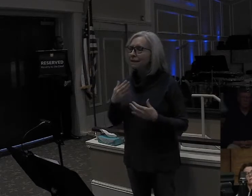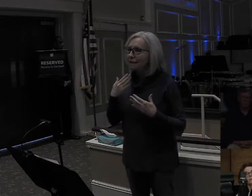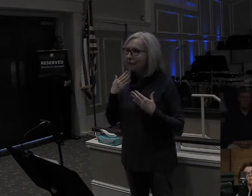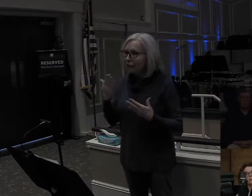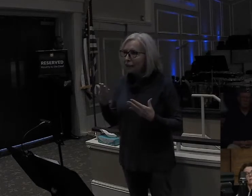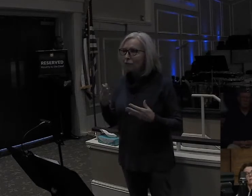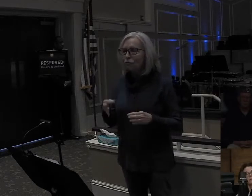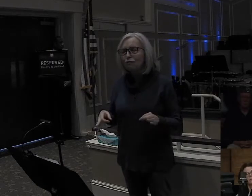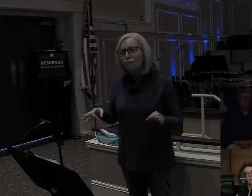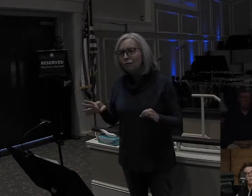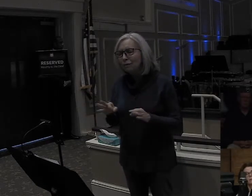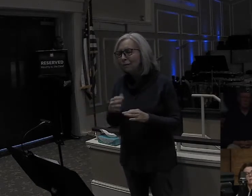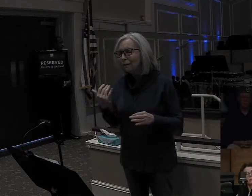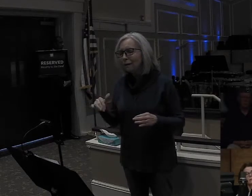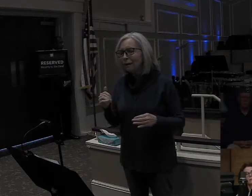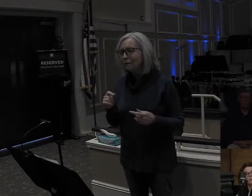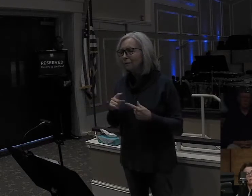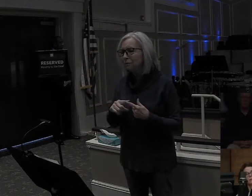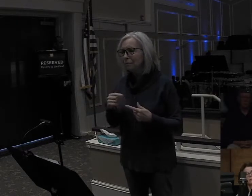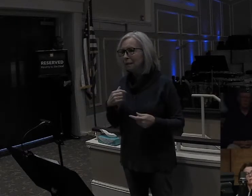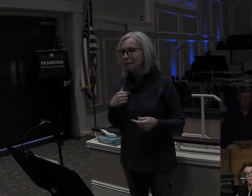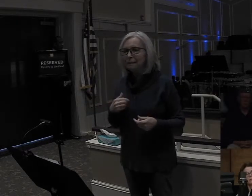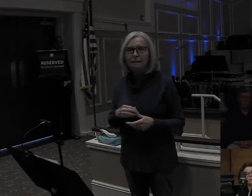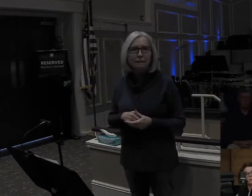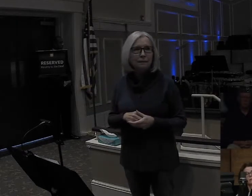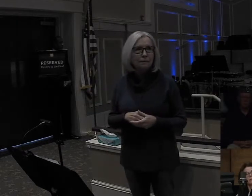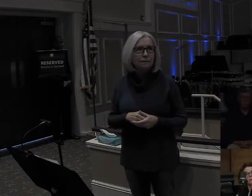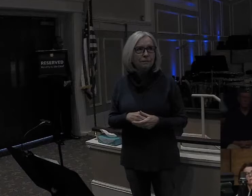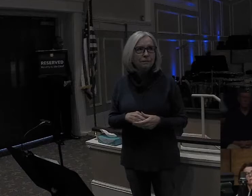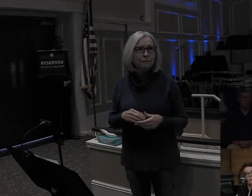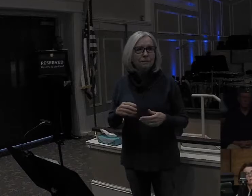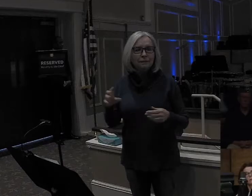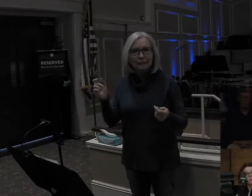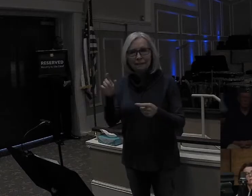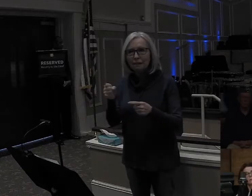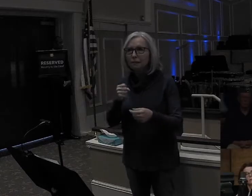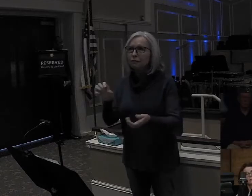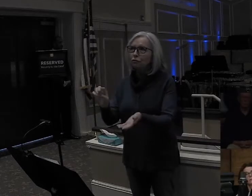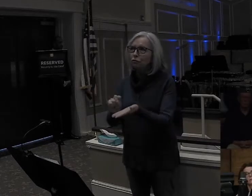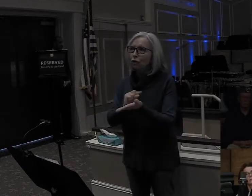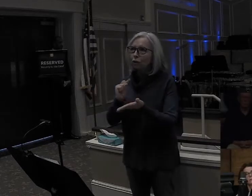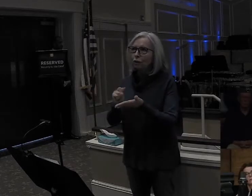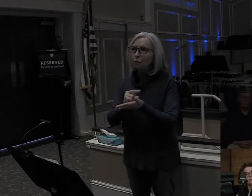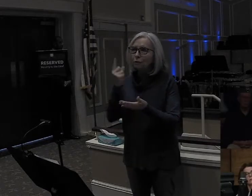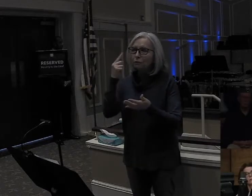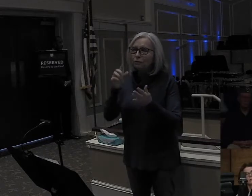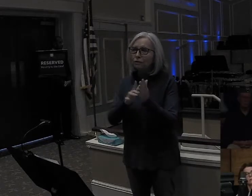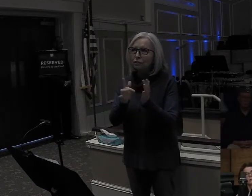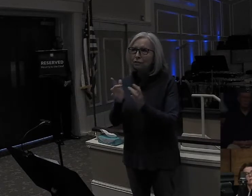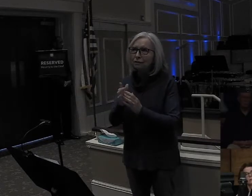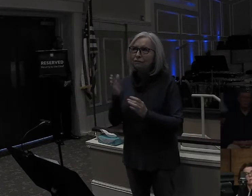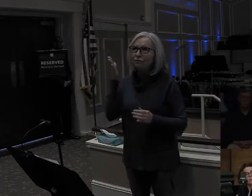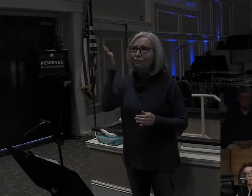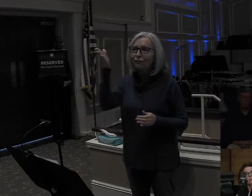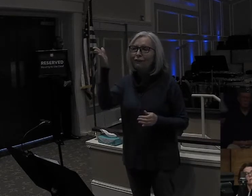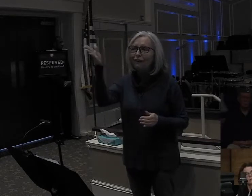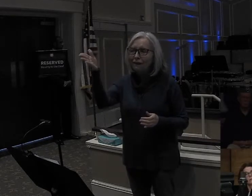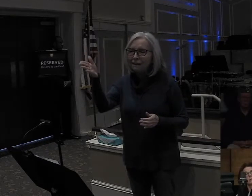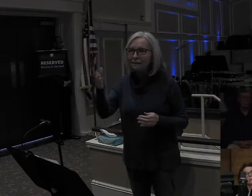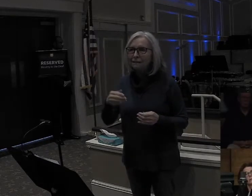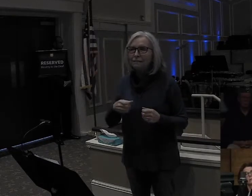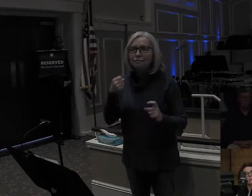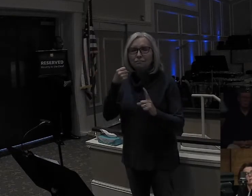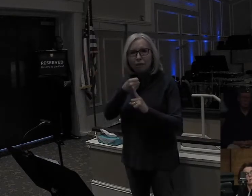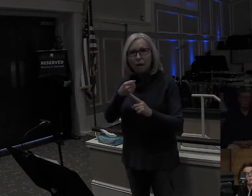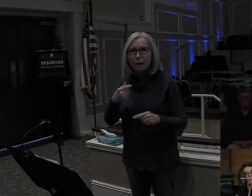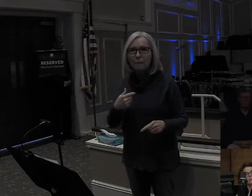means to get to be a part of this body and to get to be a part of taking the gospel of Jesus forward. It's something that I know has been very impactful for me,